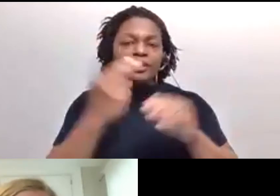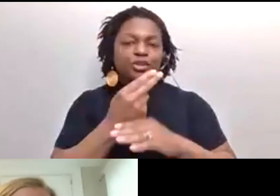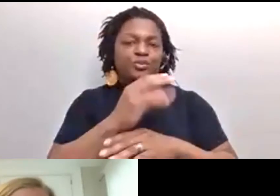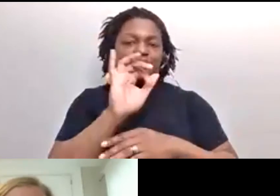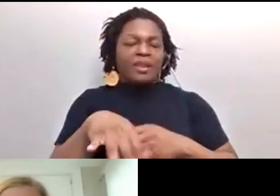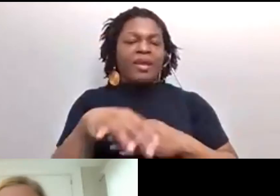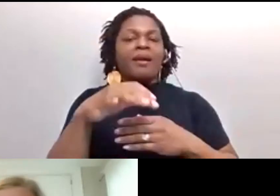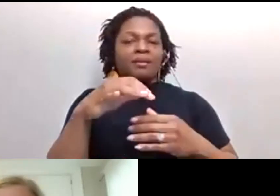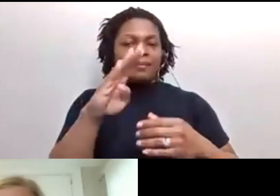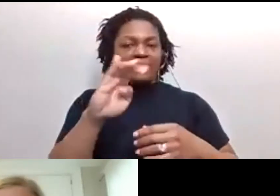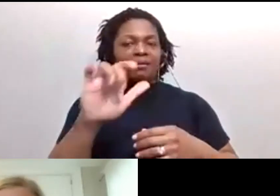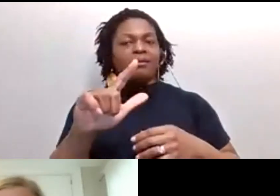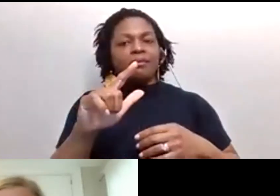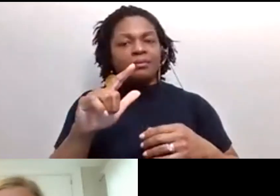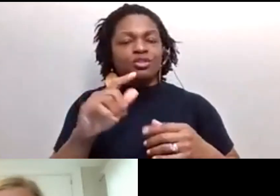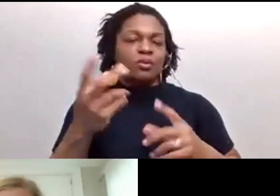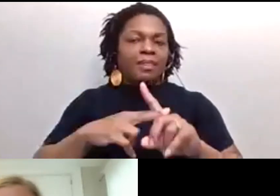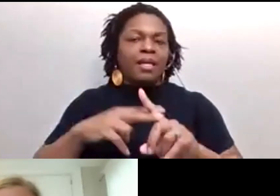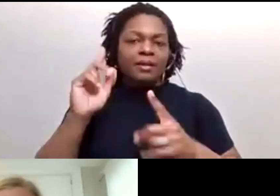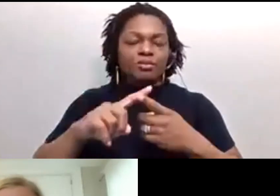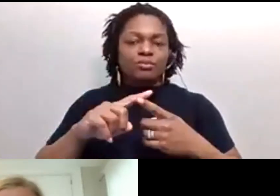So that's kind of where we are.